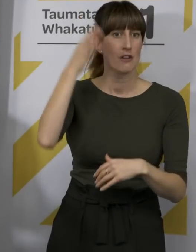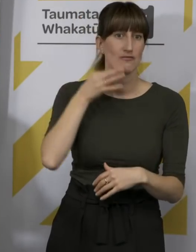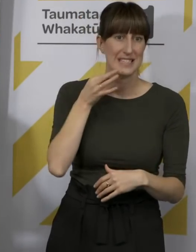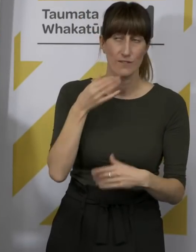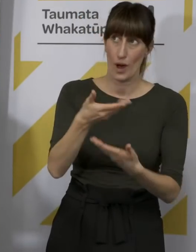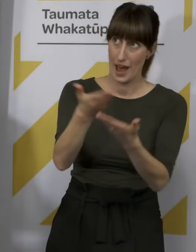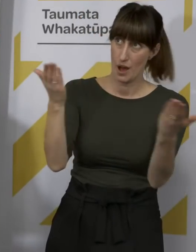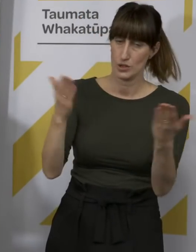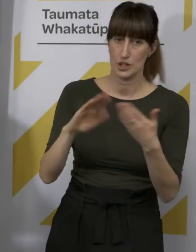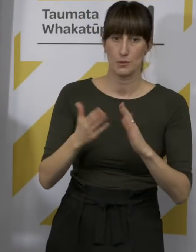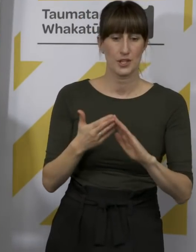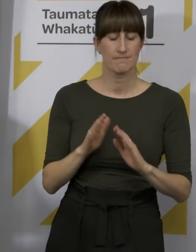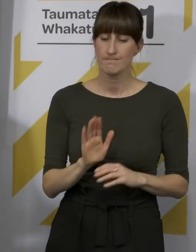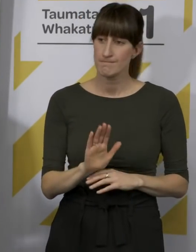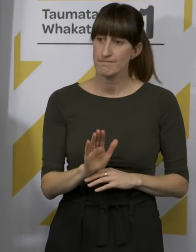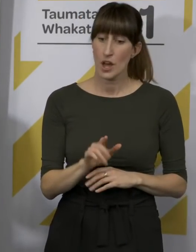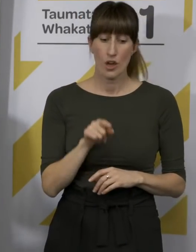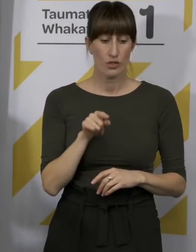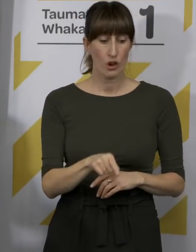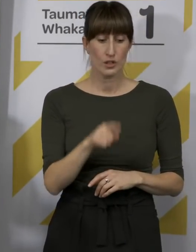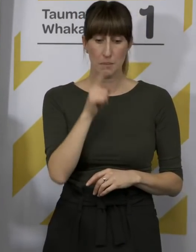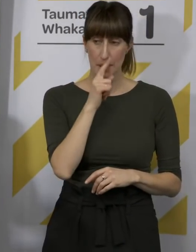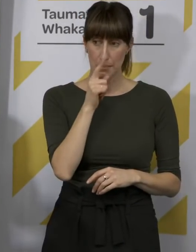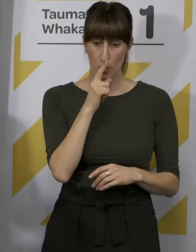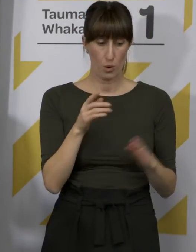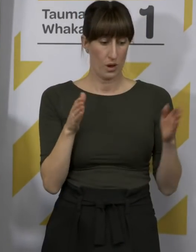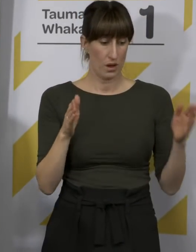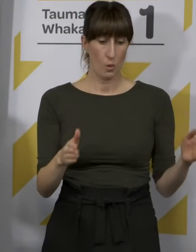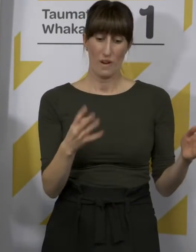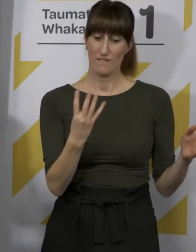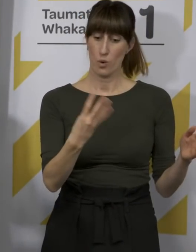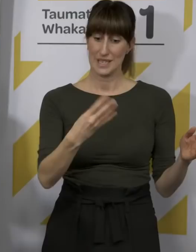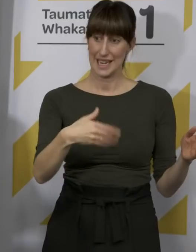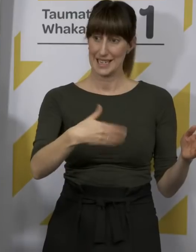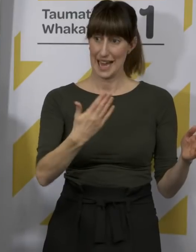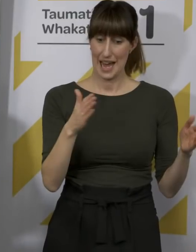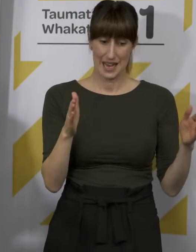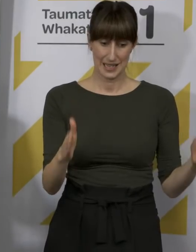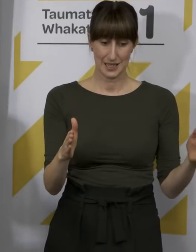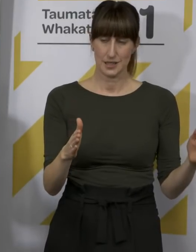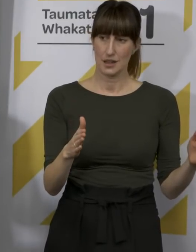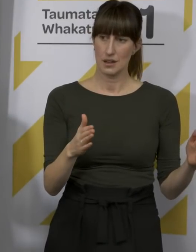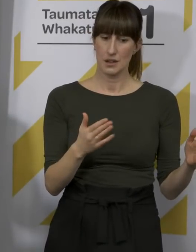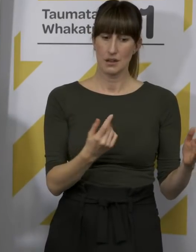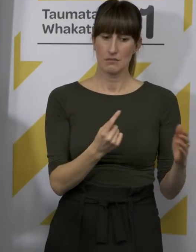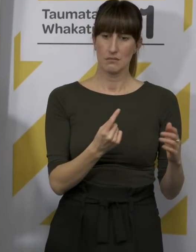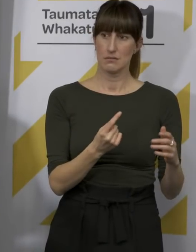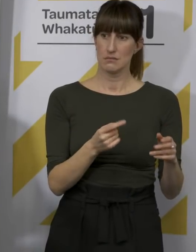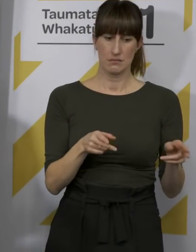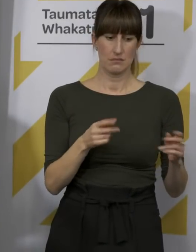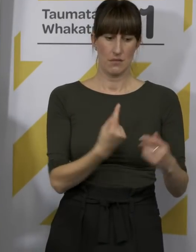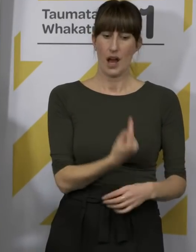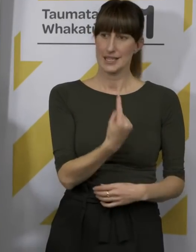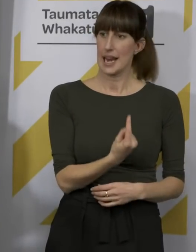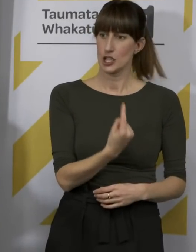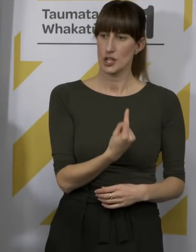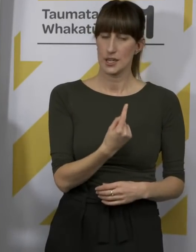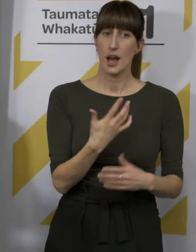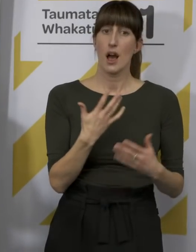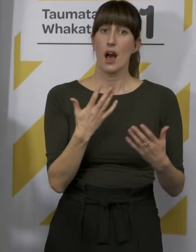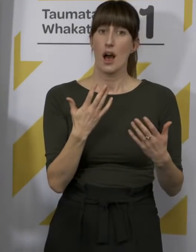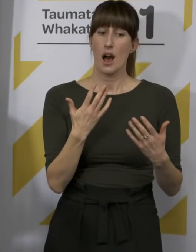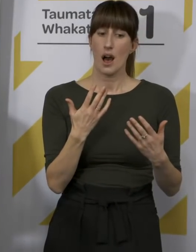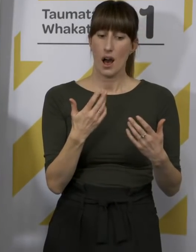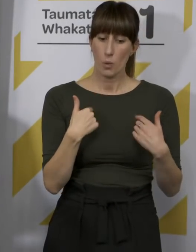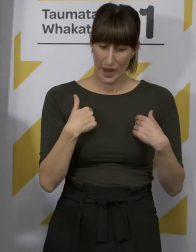days in managed isolation. I'm very keen to make sure we follow them all up, And I think the public is keen too, and that's why we're progressing